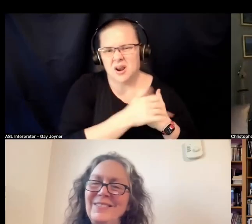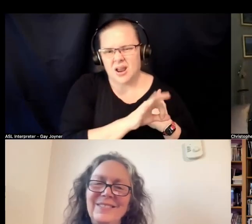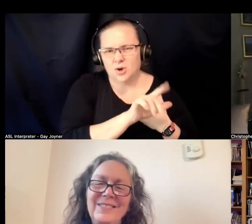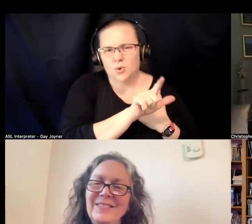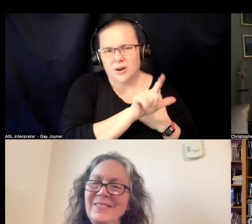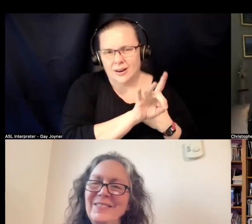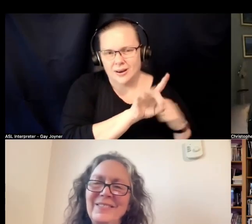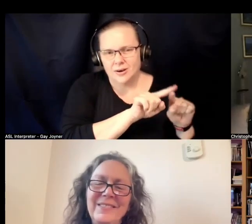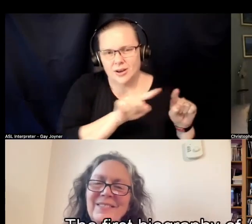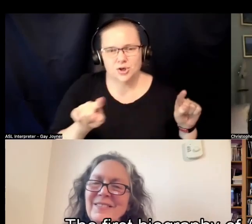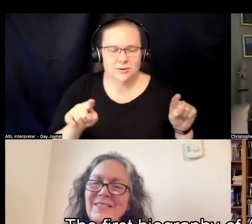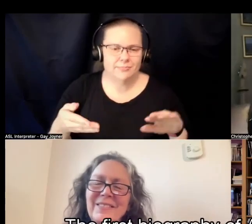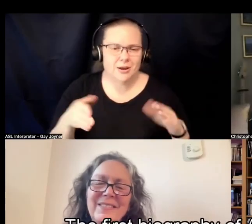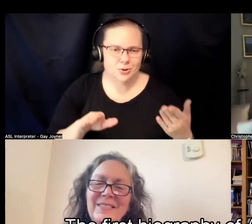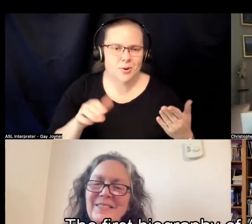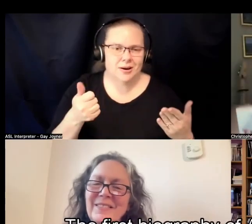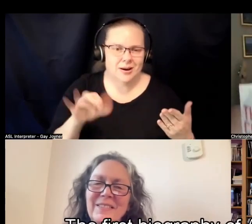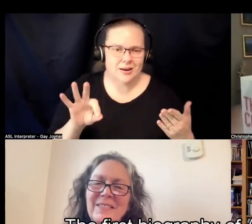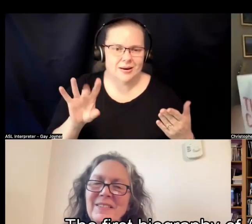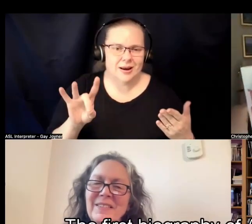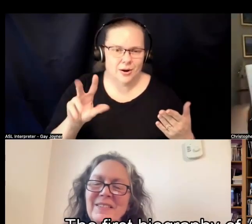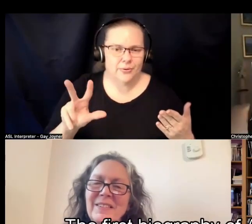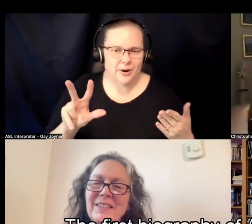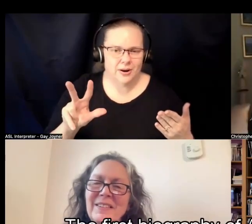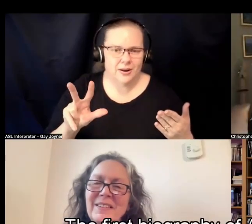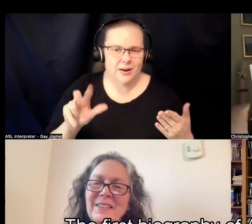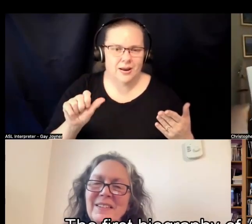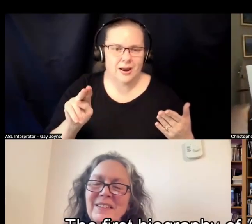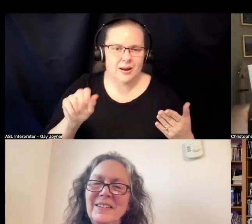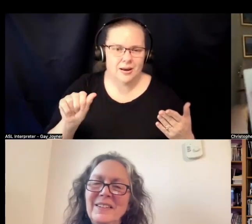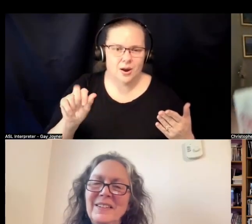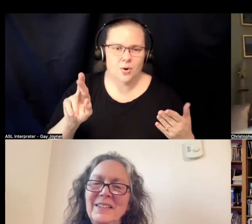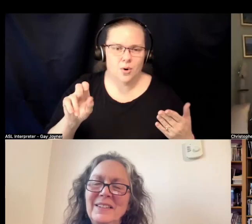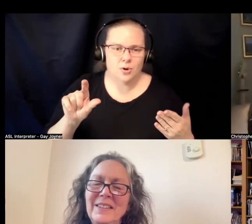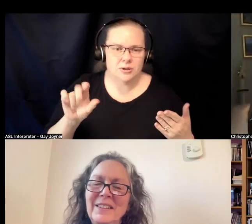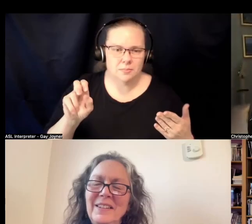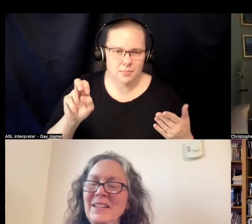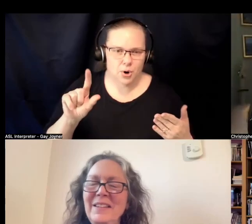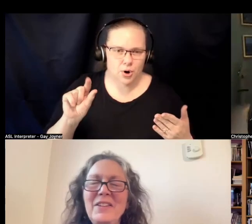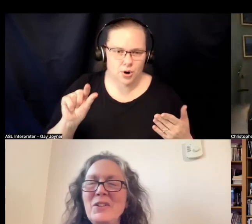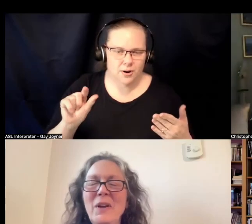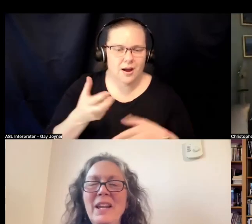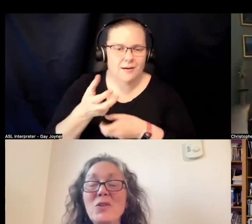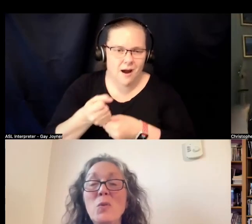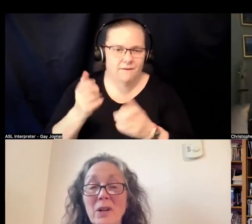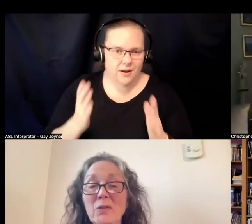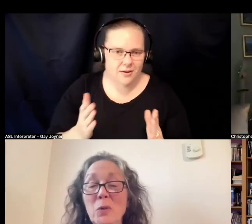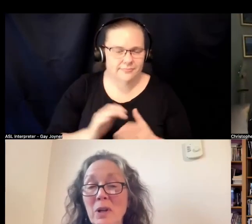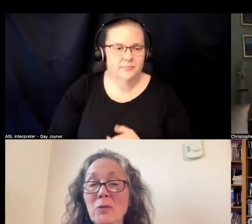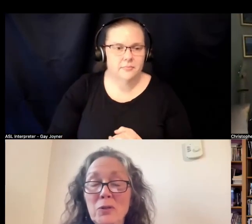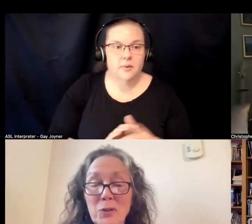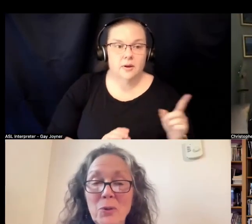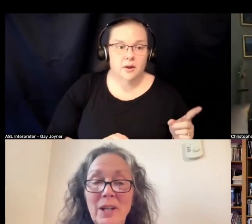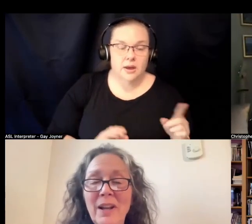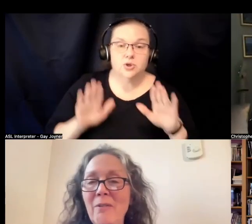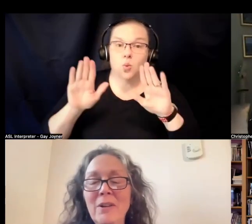in 1983. The first biography of Anna Rosenberg, The Confidante. That's great. It's a wonderful,